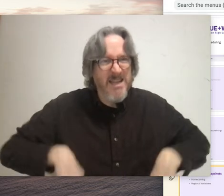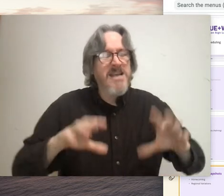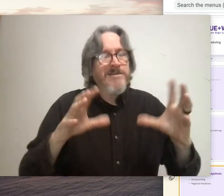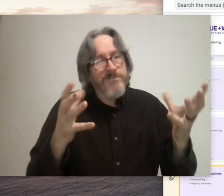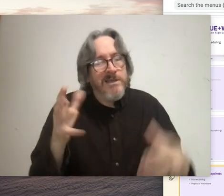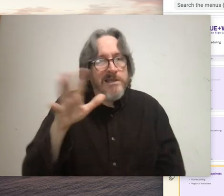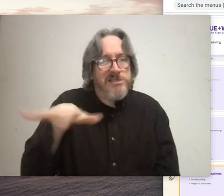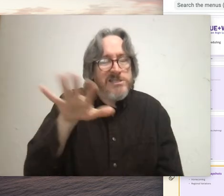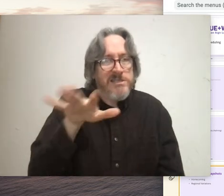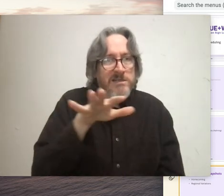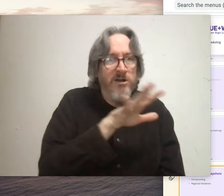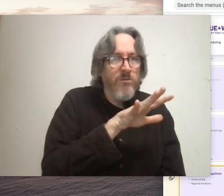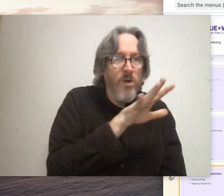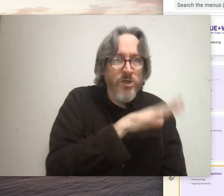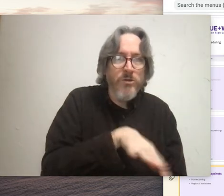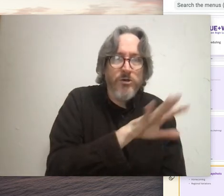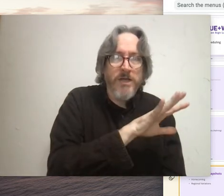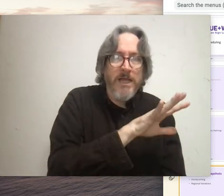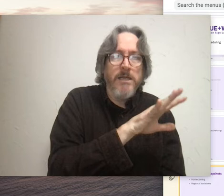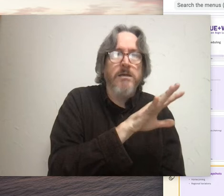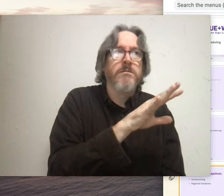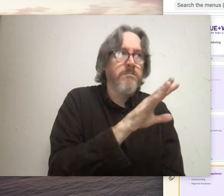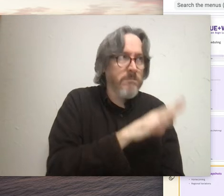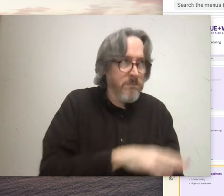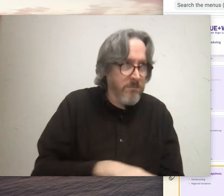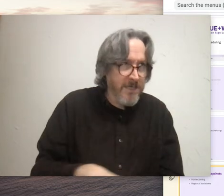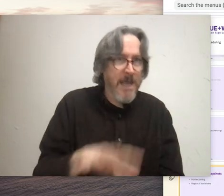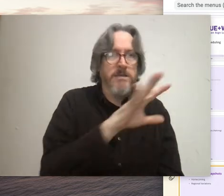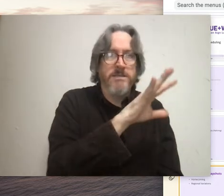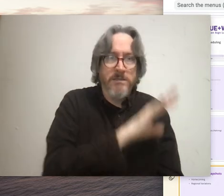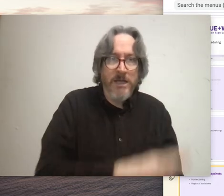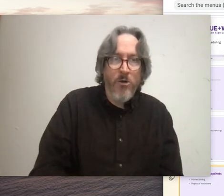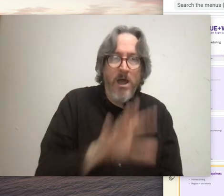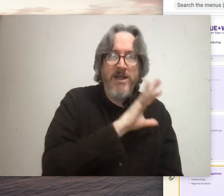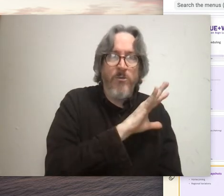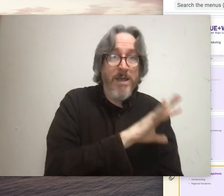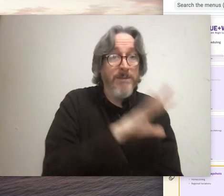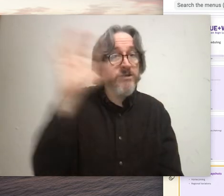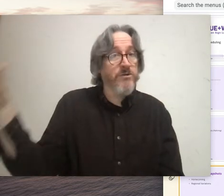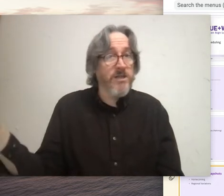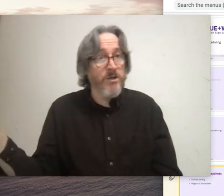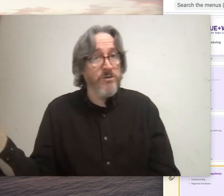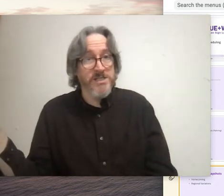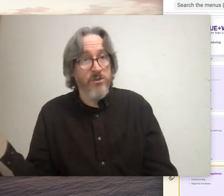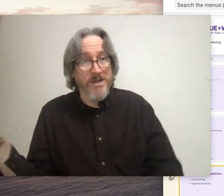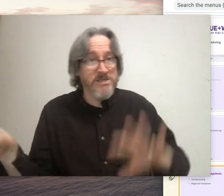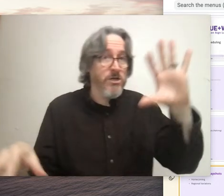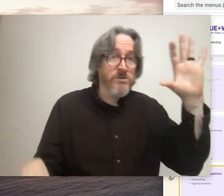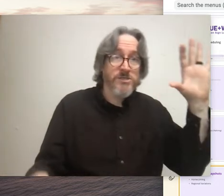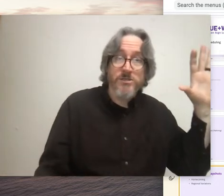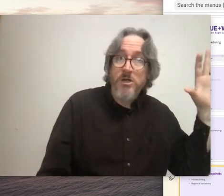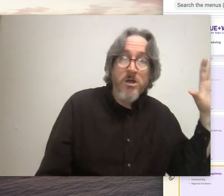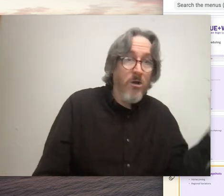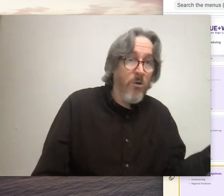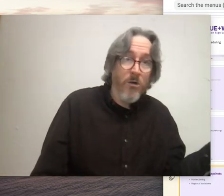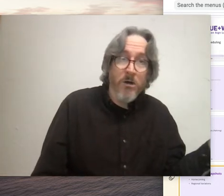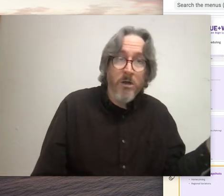this. It's just, what you learn in Kent and Ohio may be different than what you see on the West